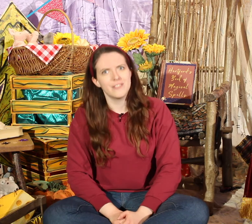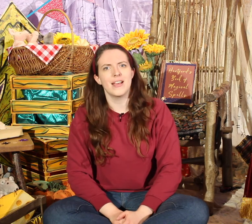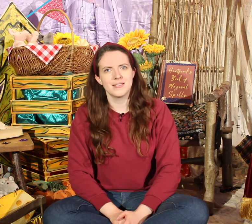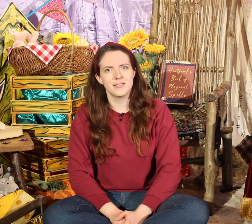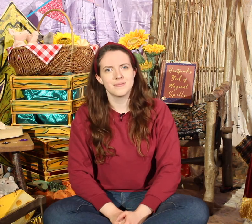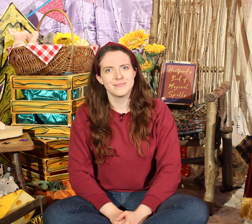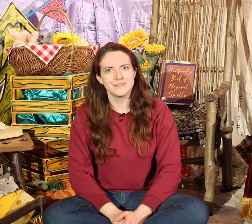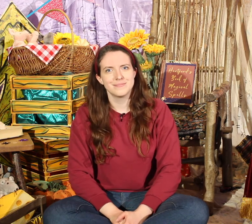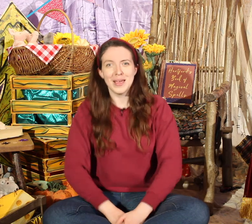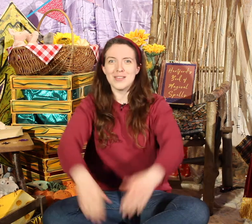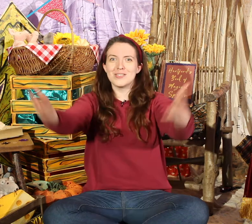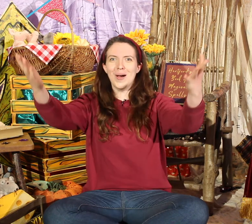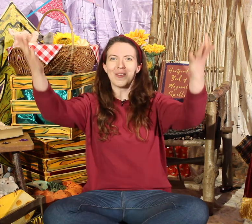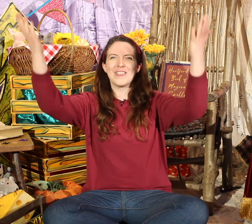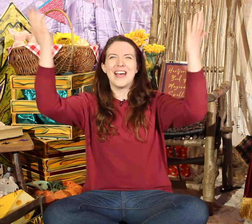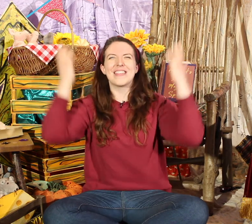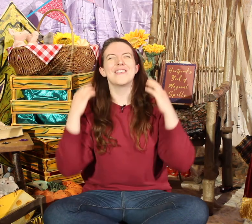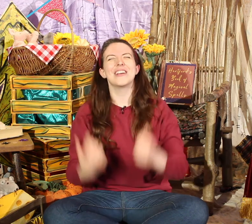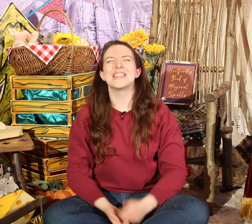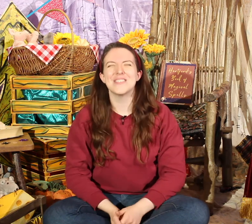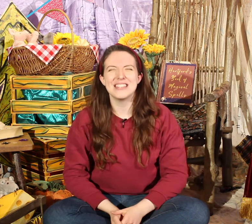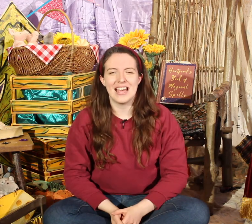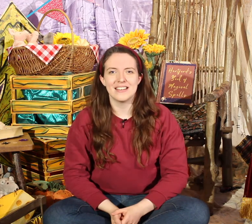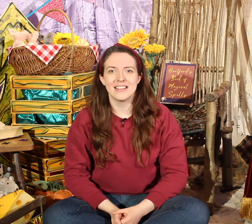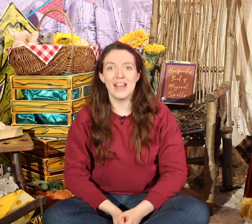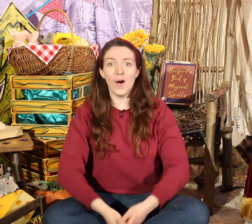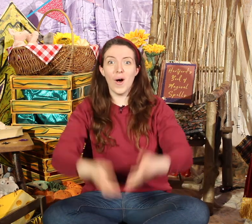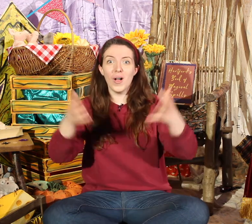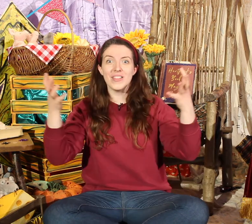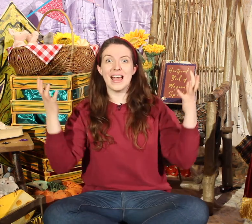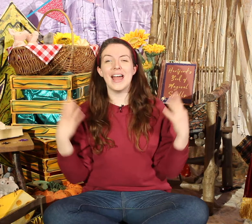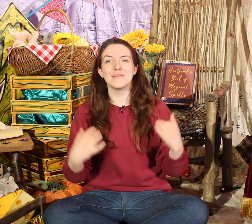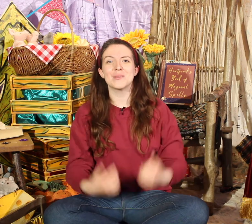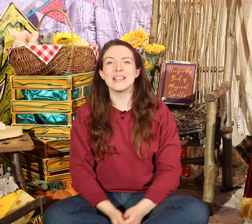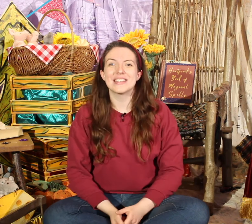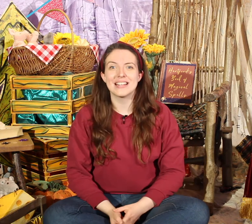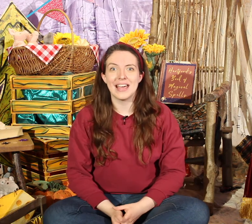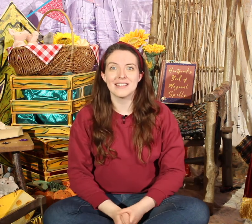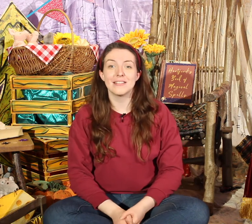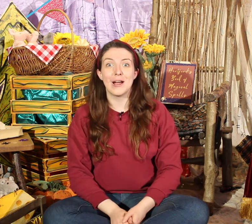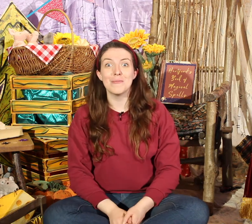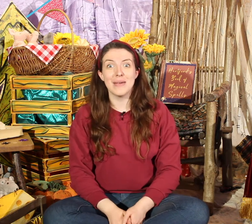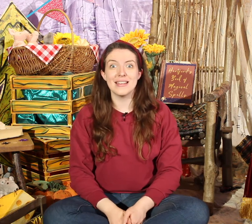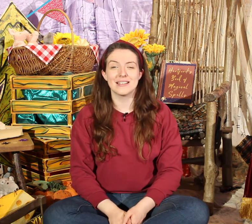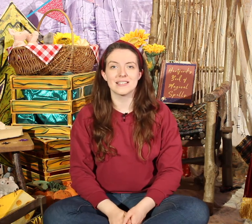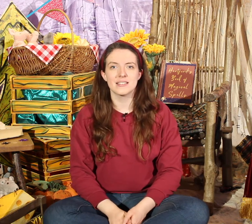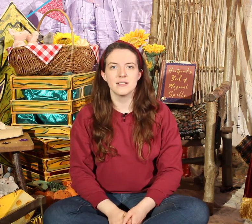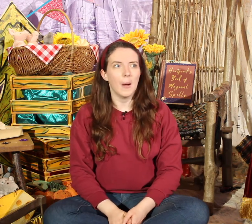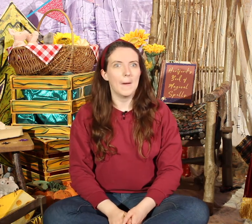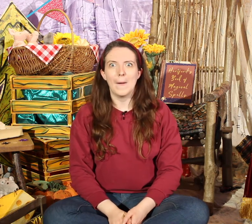generous. So the race was done and all the animals went to collect their medals.